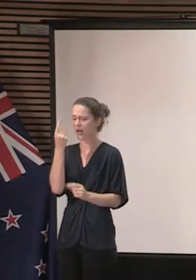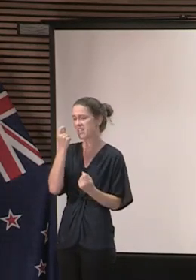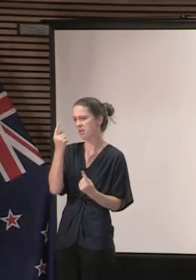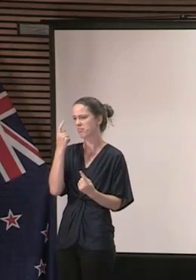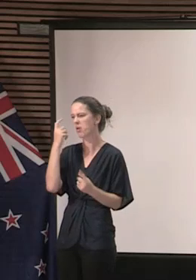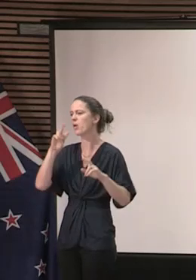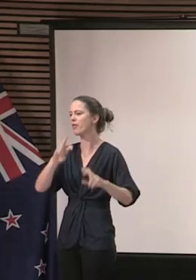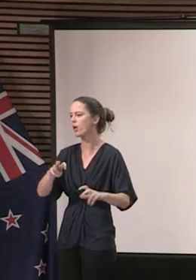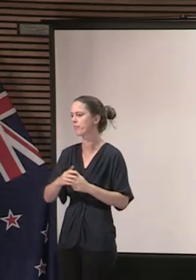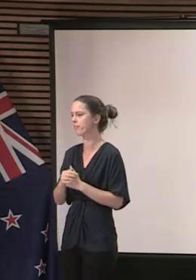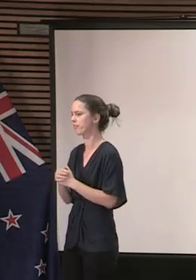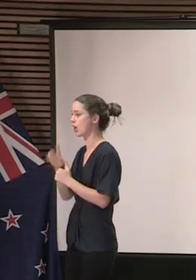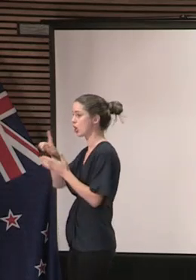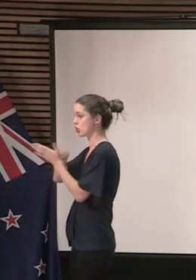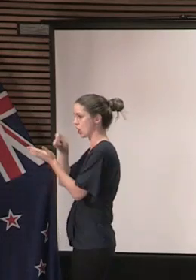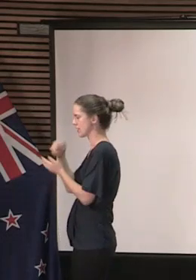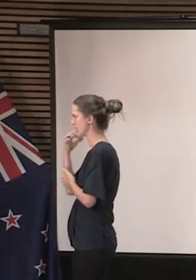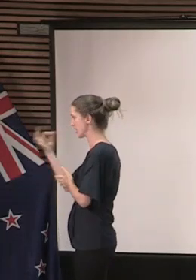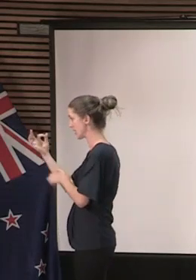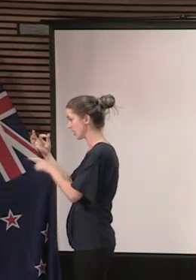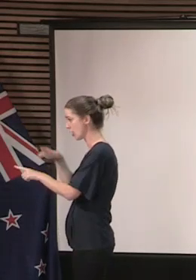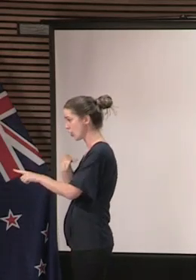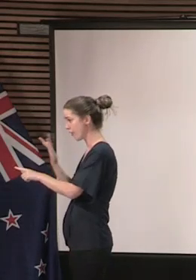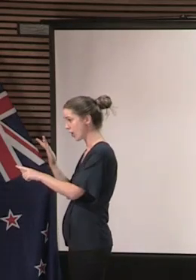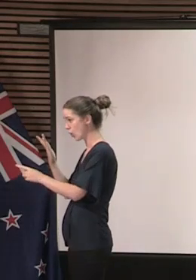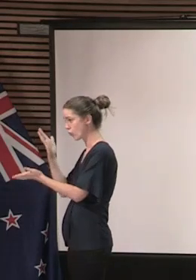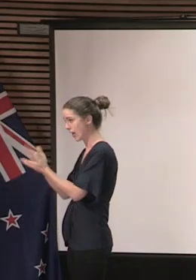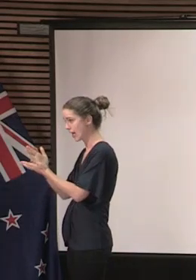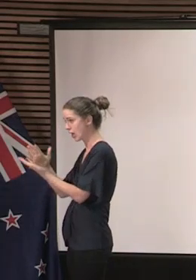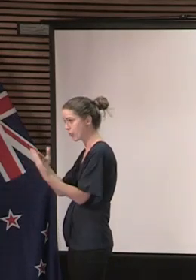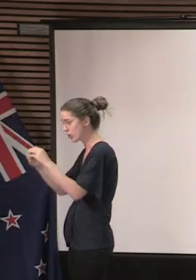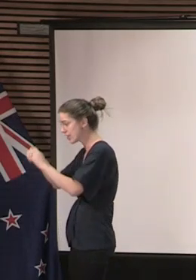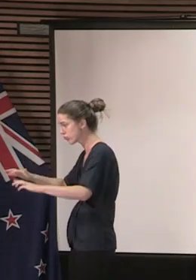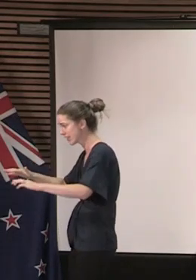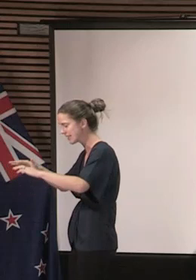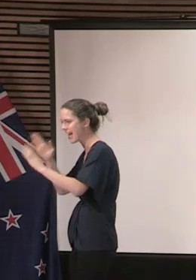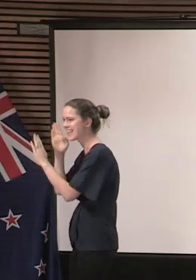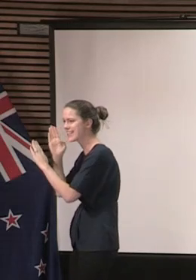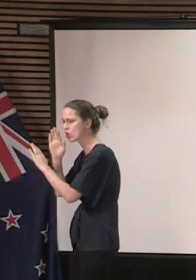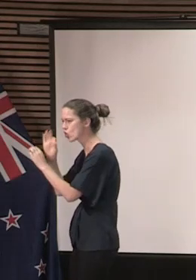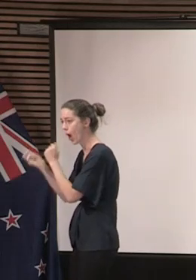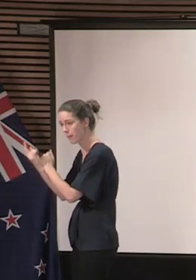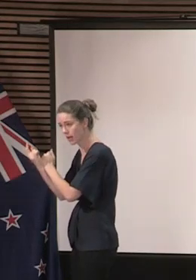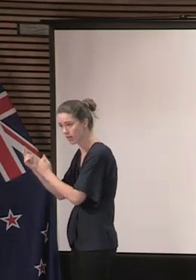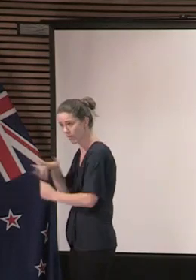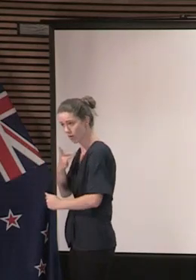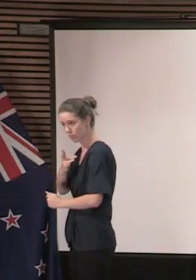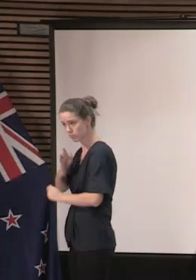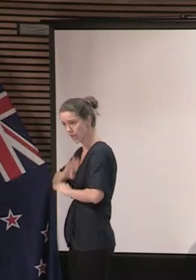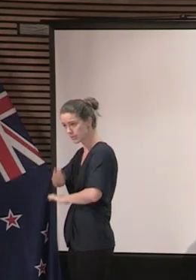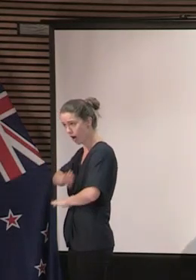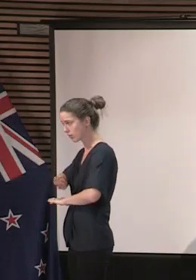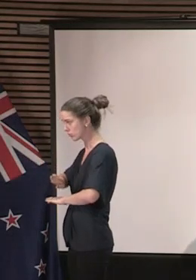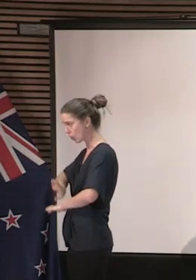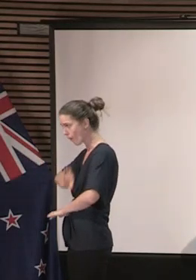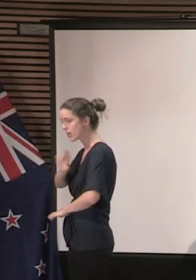Yeah. how confident are you that undetected community transmission is unlikely, and are you satisfied that there's currently sufficient data